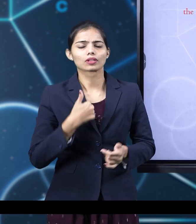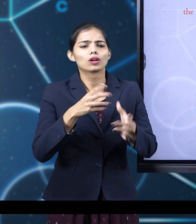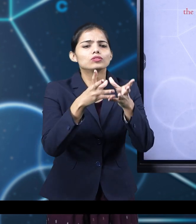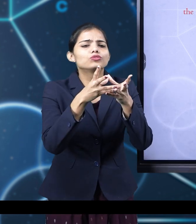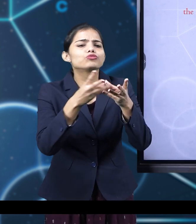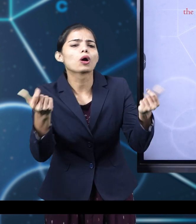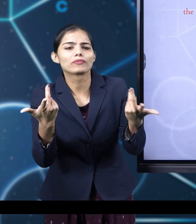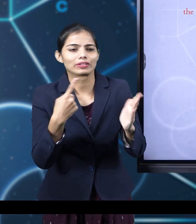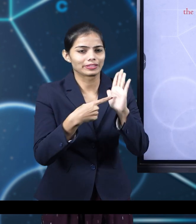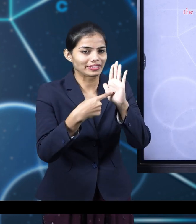Solution.